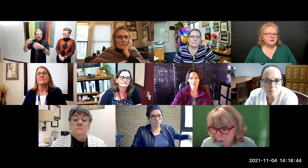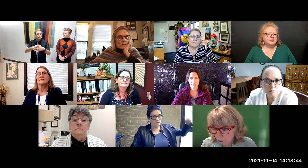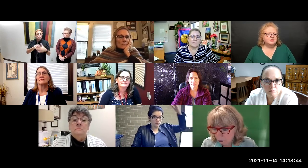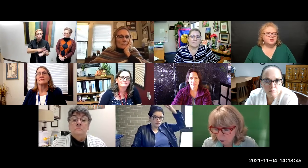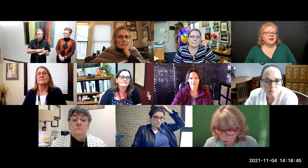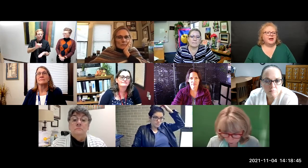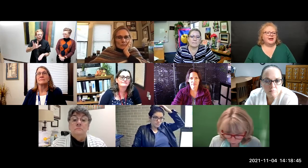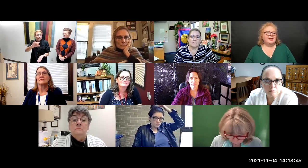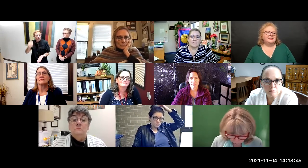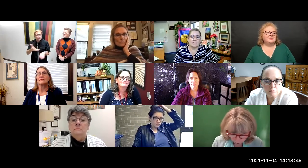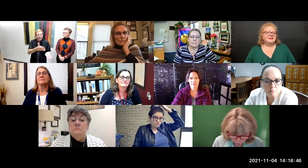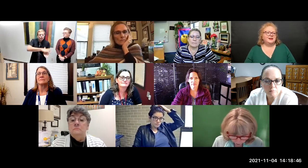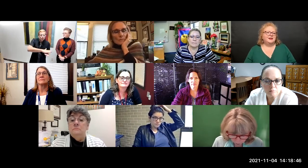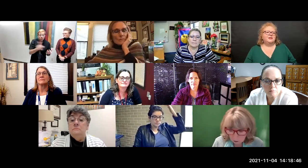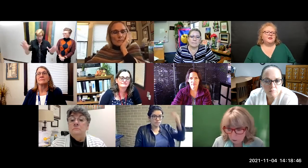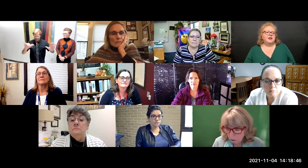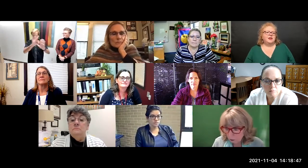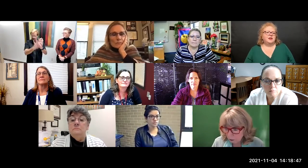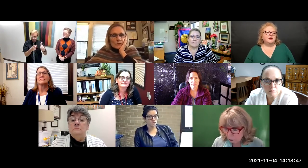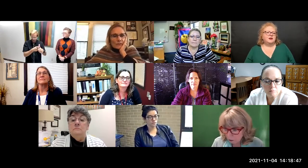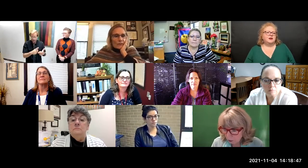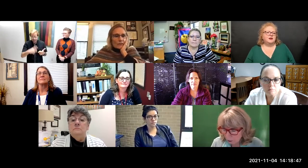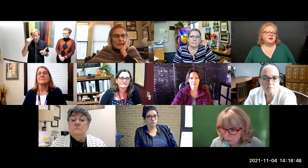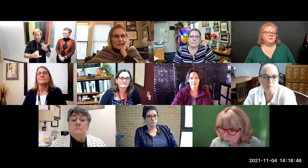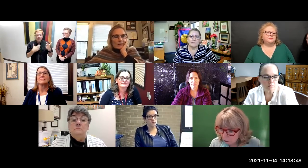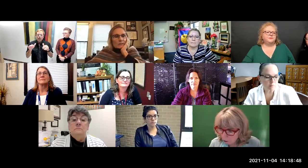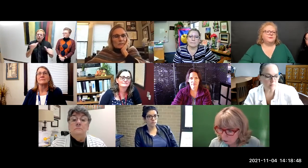campus, and I don't know.